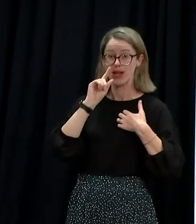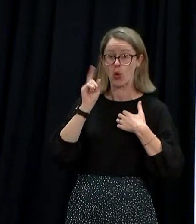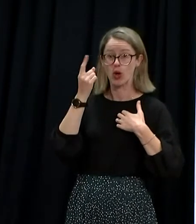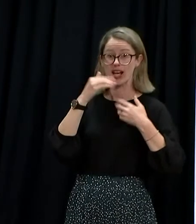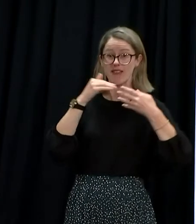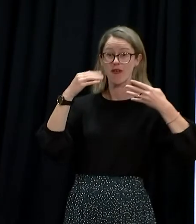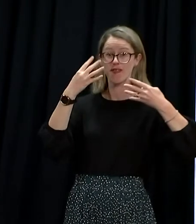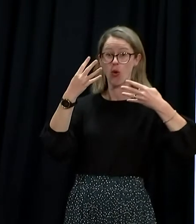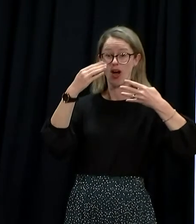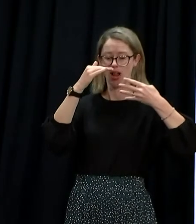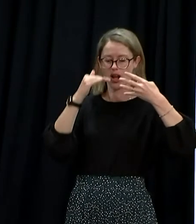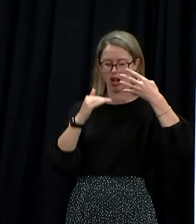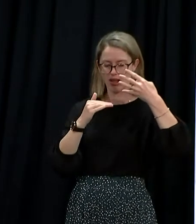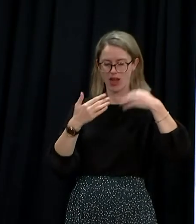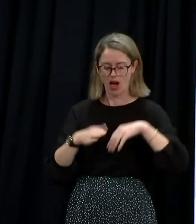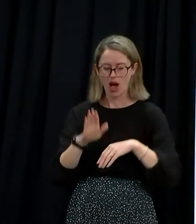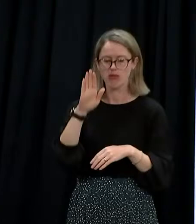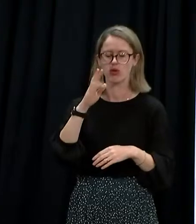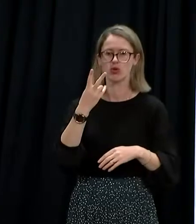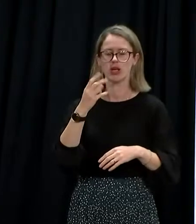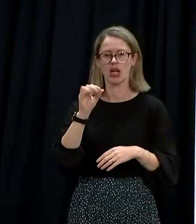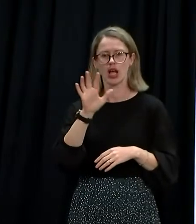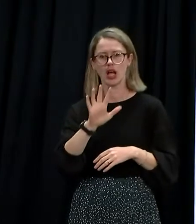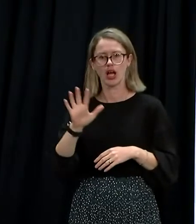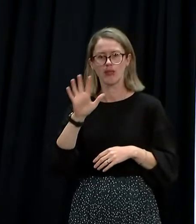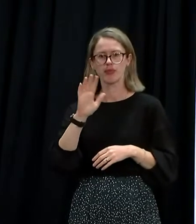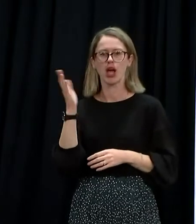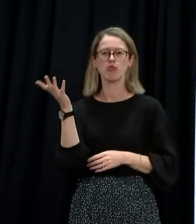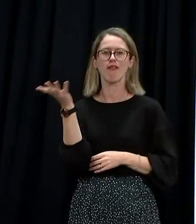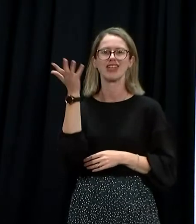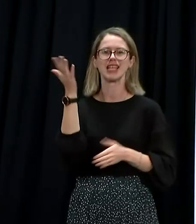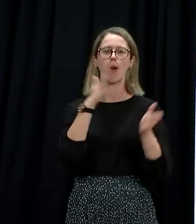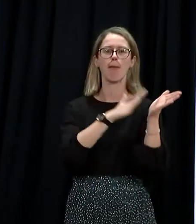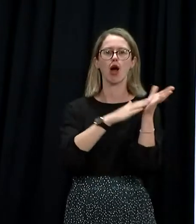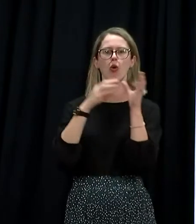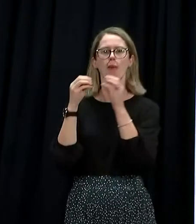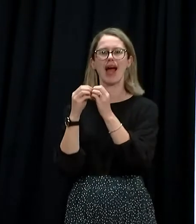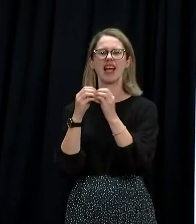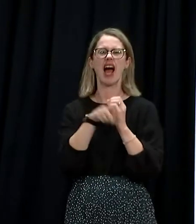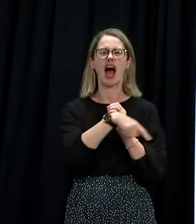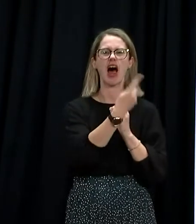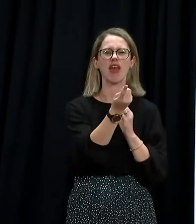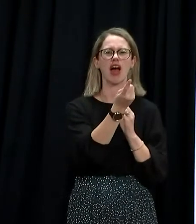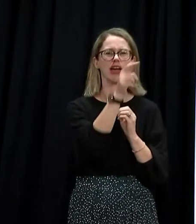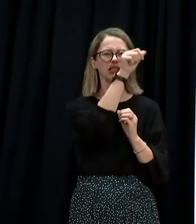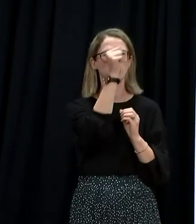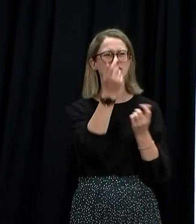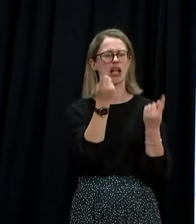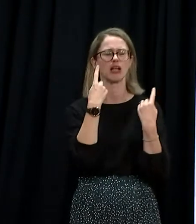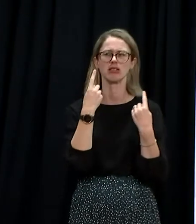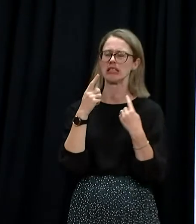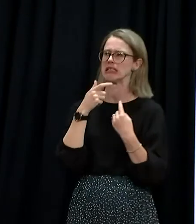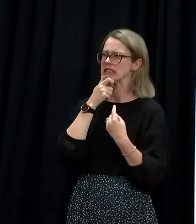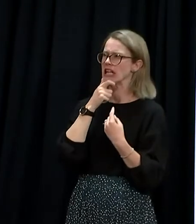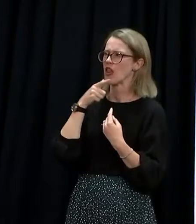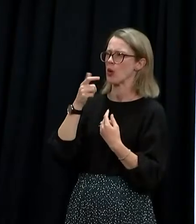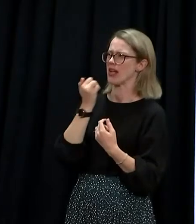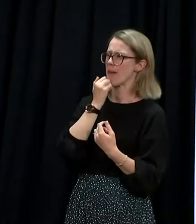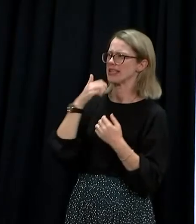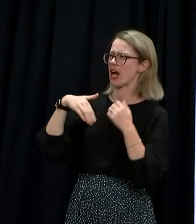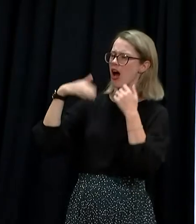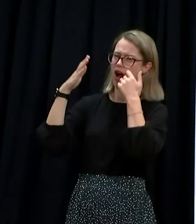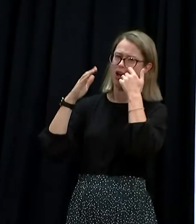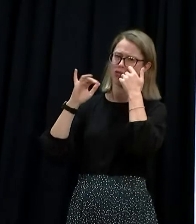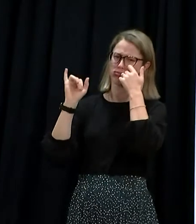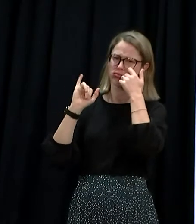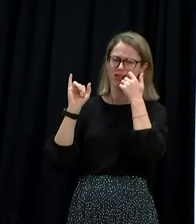4 for Auckland and then back up into the 20s. You know, Professor Michael Baker, Rodney Jones telling us, you know, they're kind of gutted with those higher results coming.